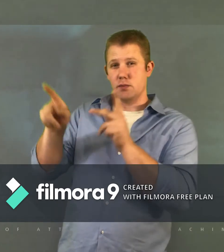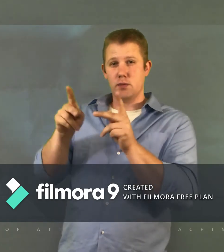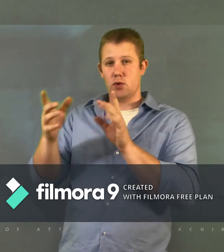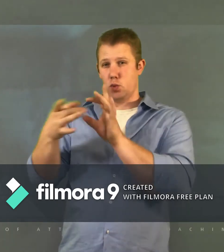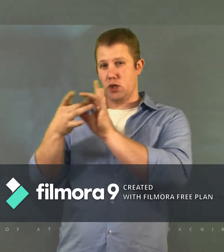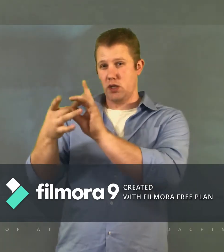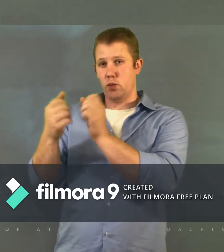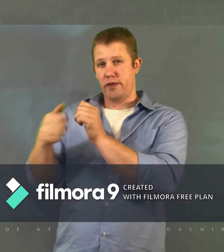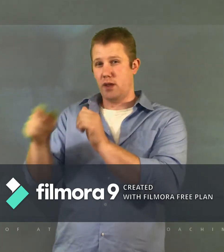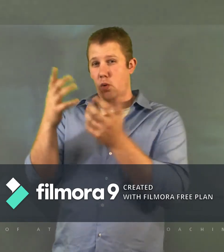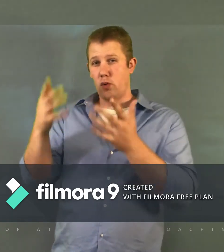is that relationship over?